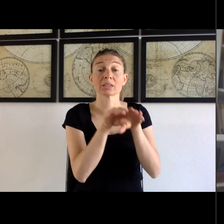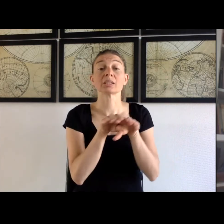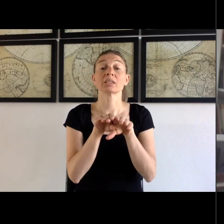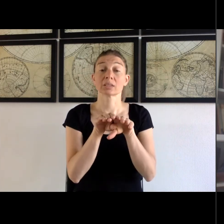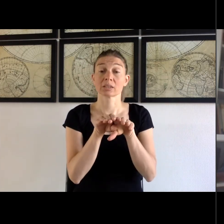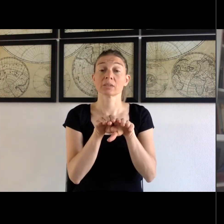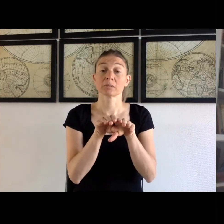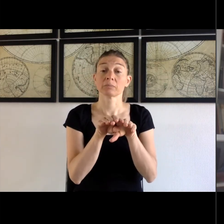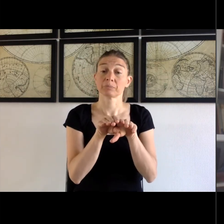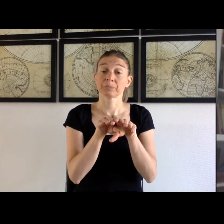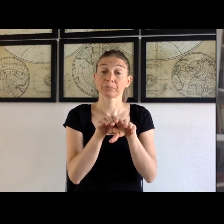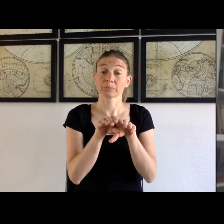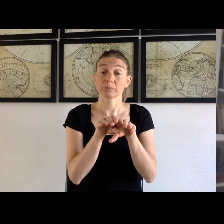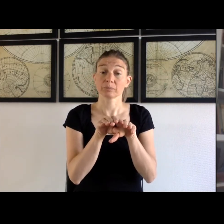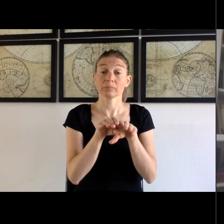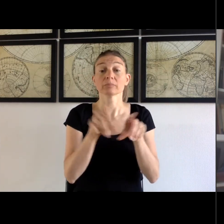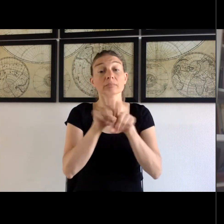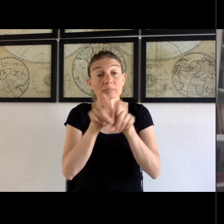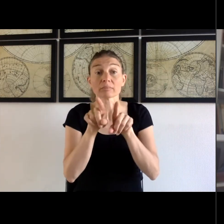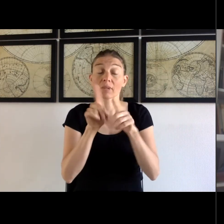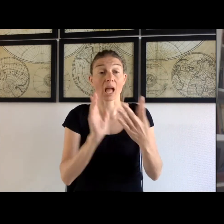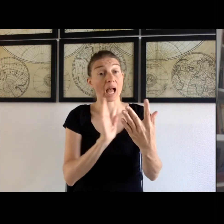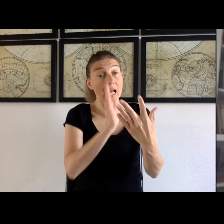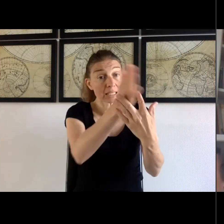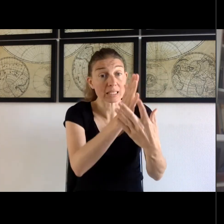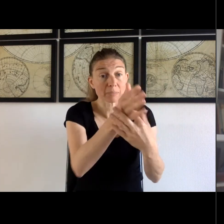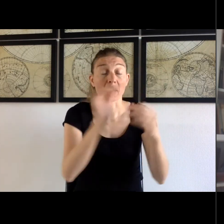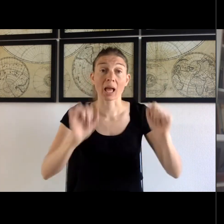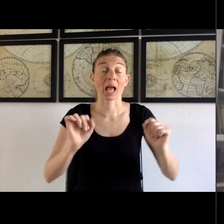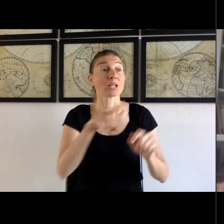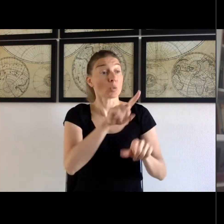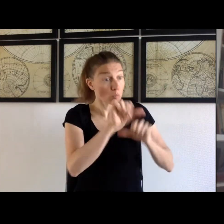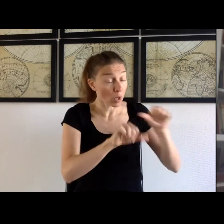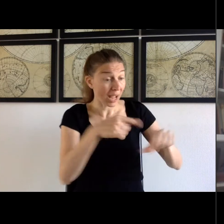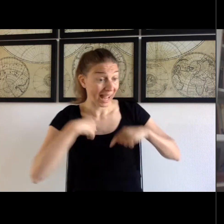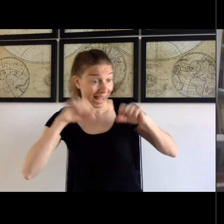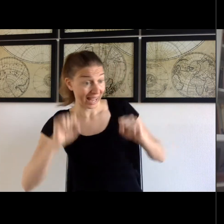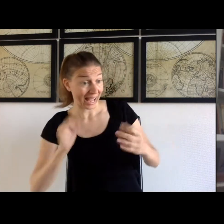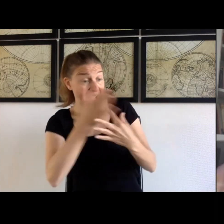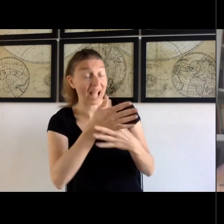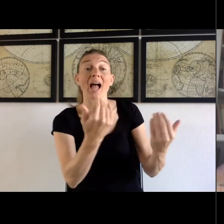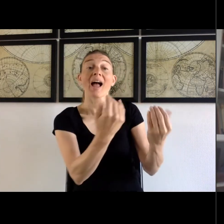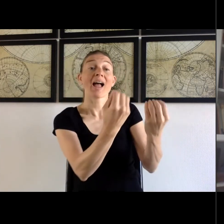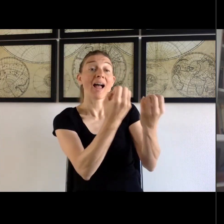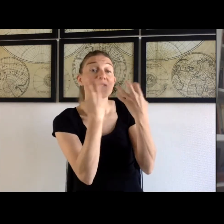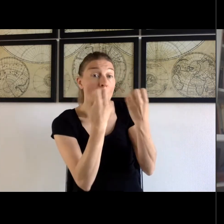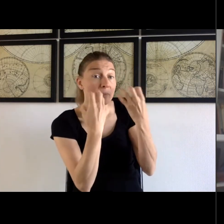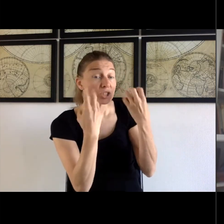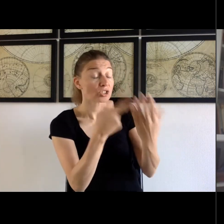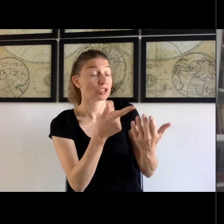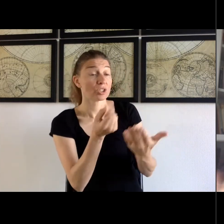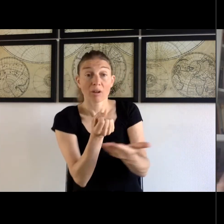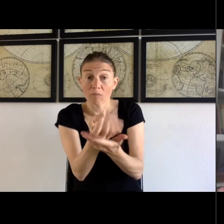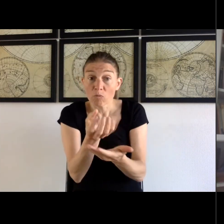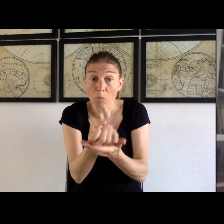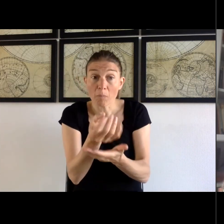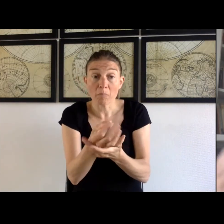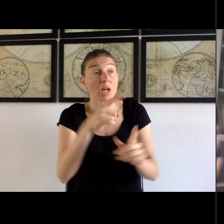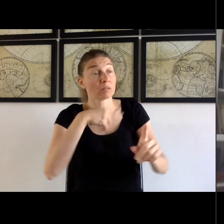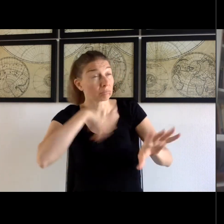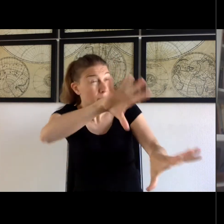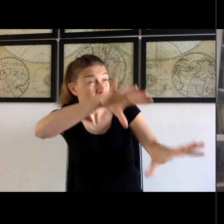stages of the process of the assessment are accessible, from the information on policy on how the access information